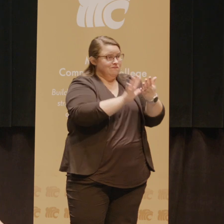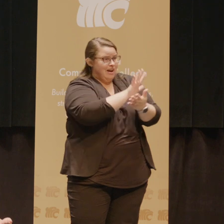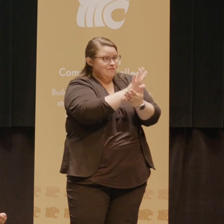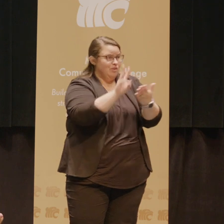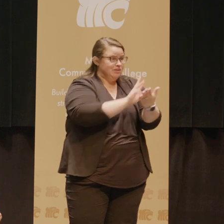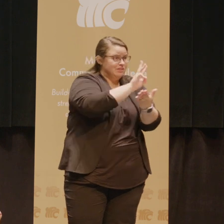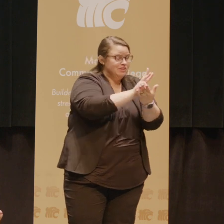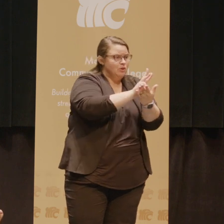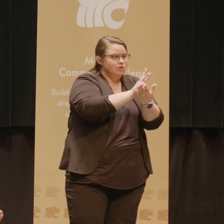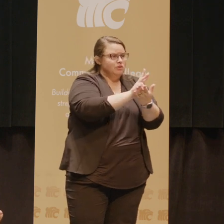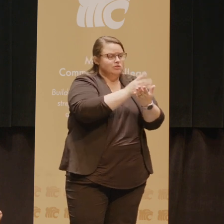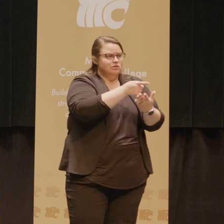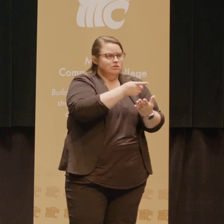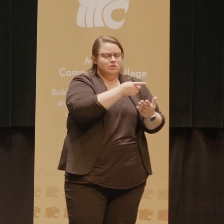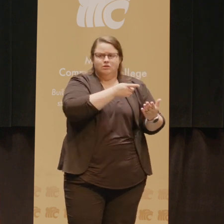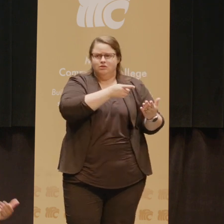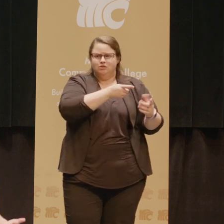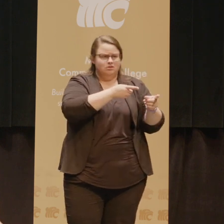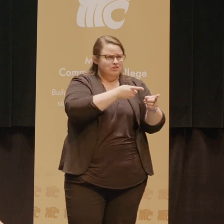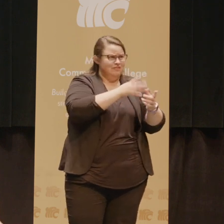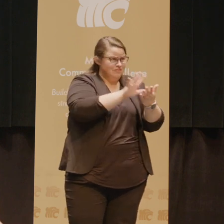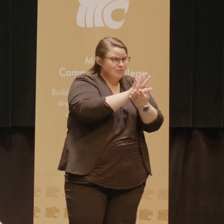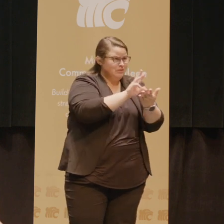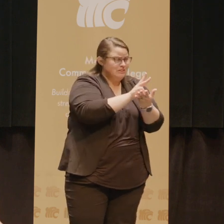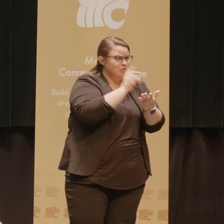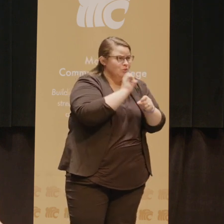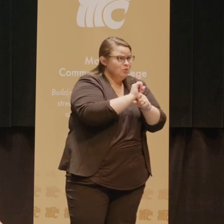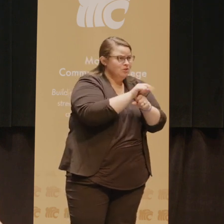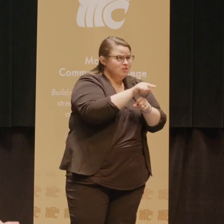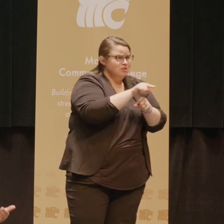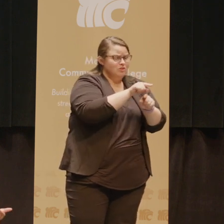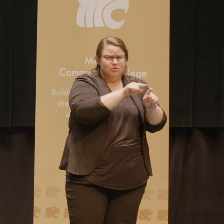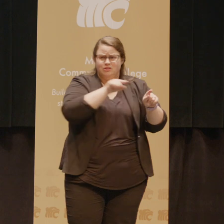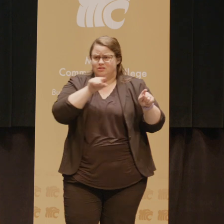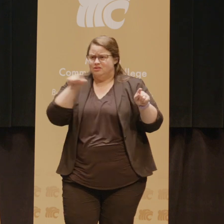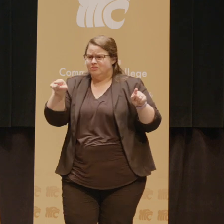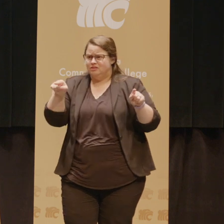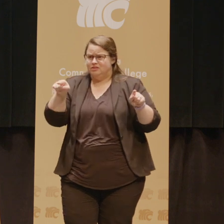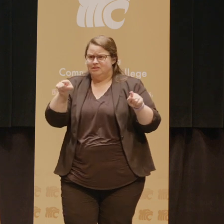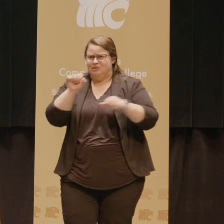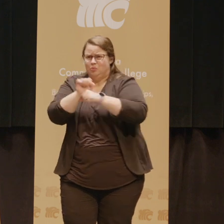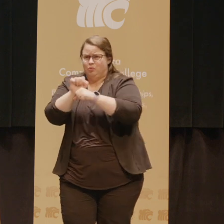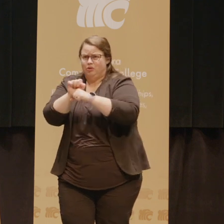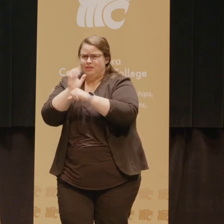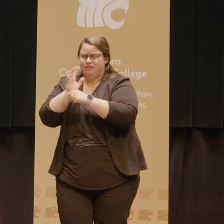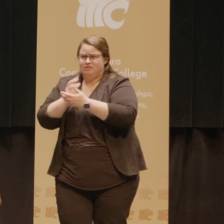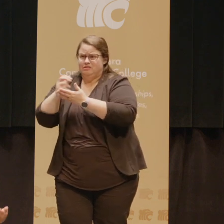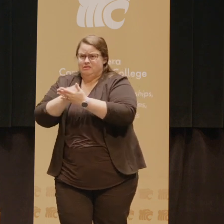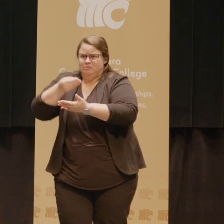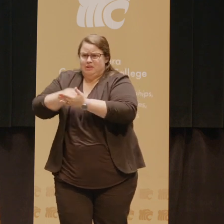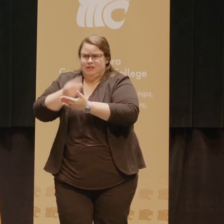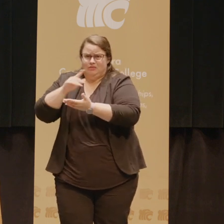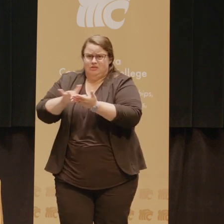hours, they're gonna have to decide between doing that 5 or 6 hours on their homework assignment or taking that extra shift in order to cover